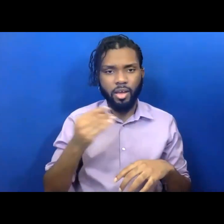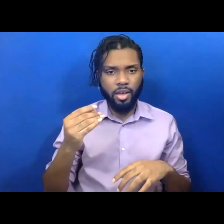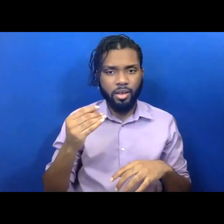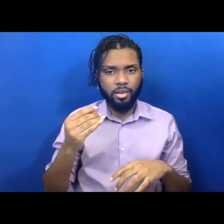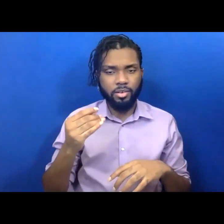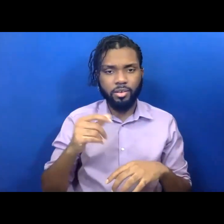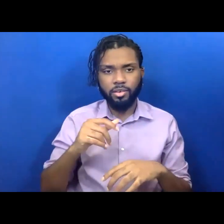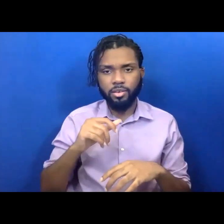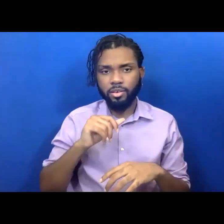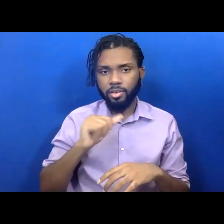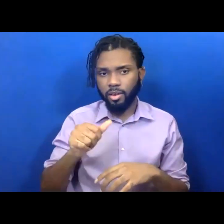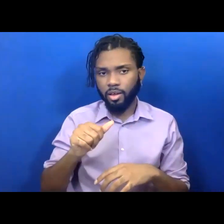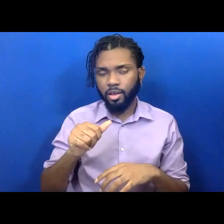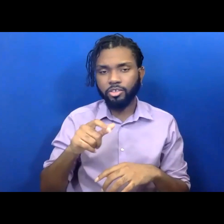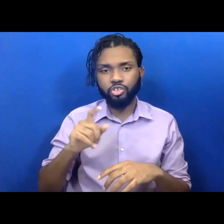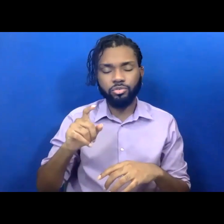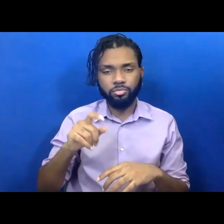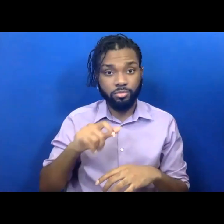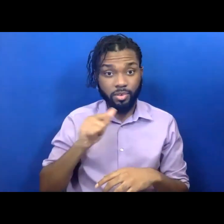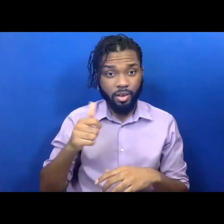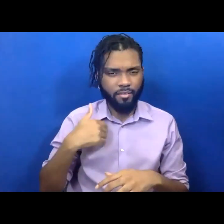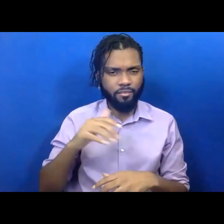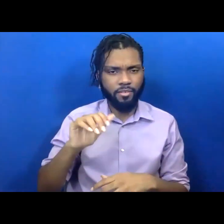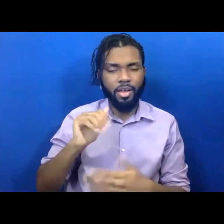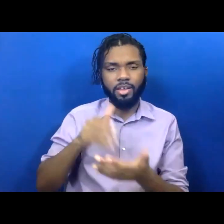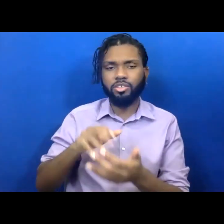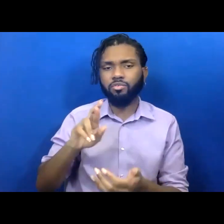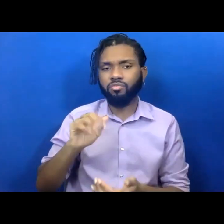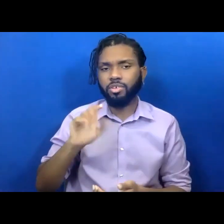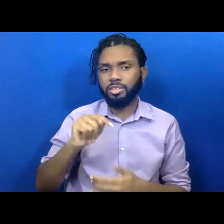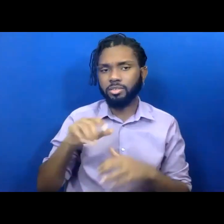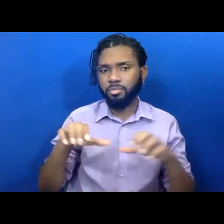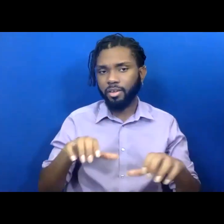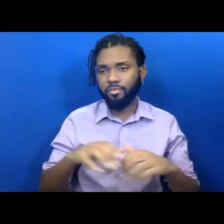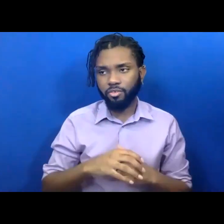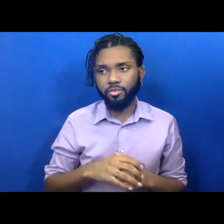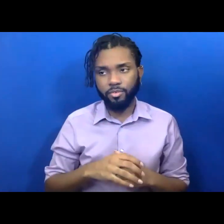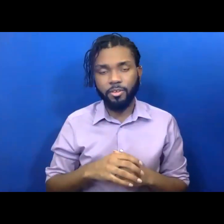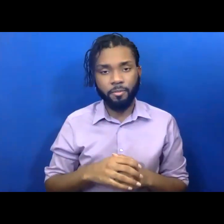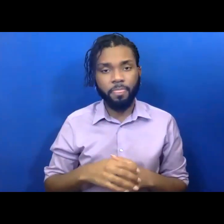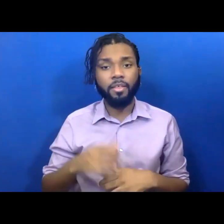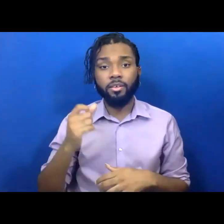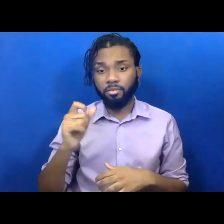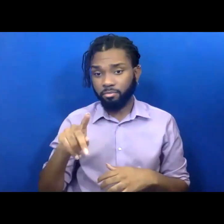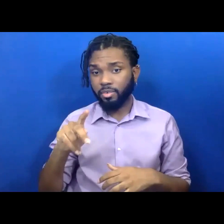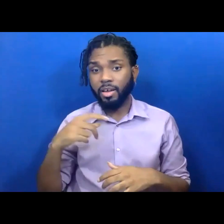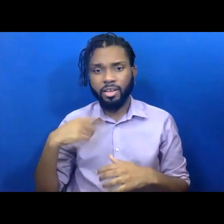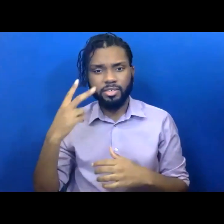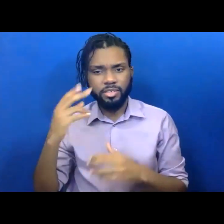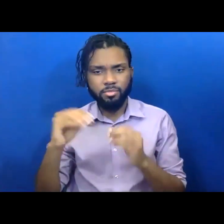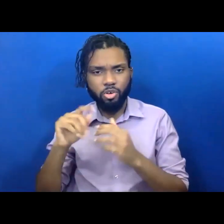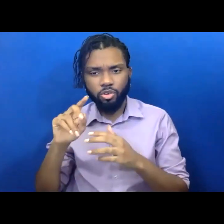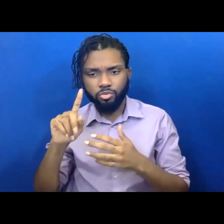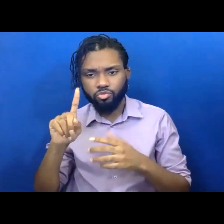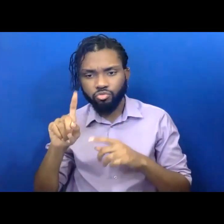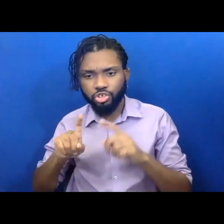good questions that are coming in basically is, I'll just read some of them and we'll see who jumps in. How does a